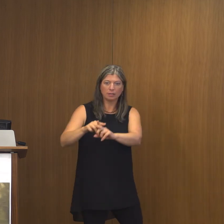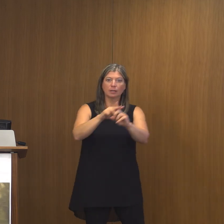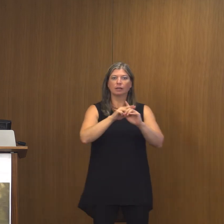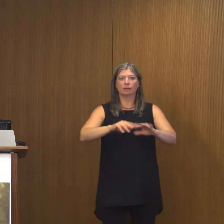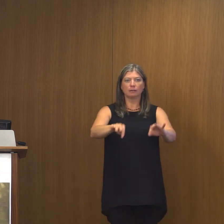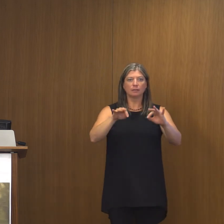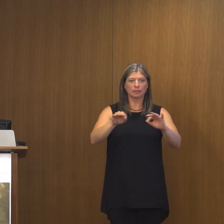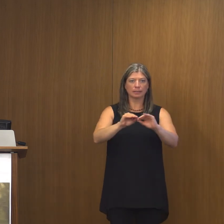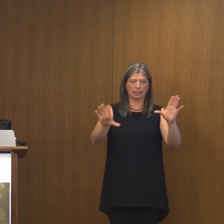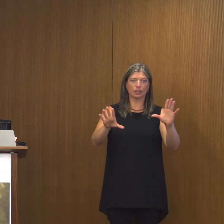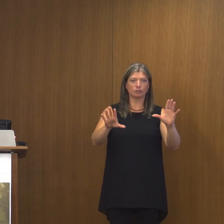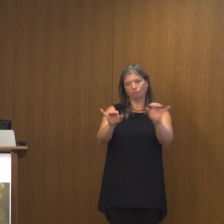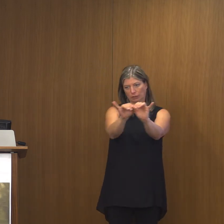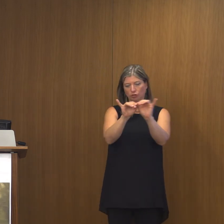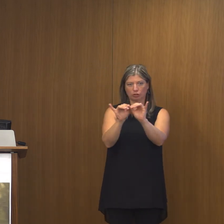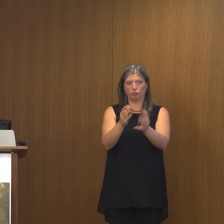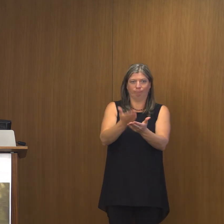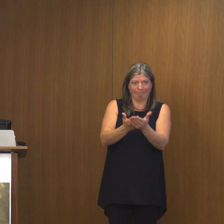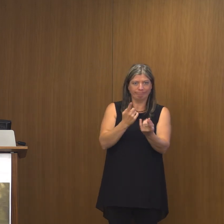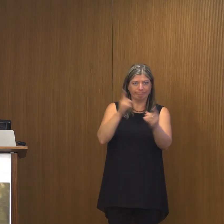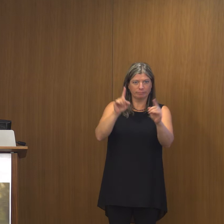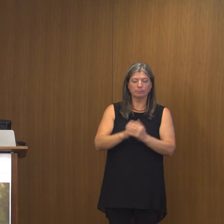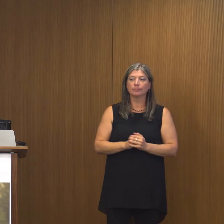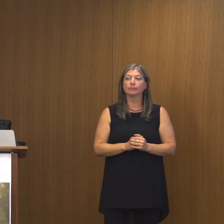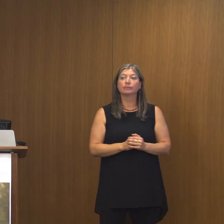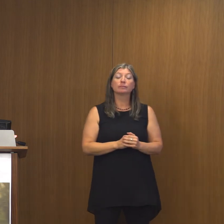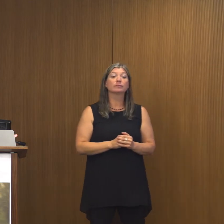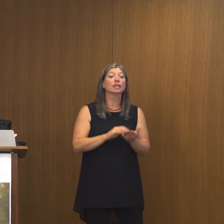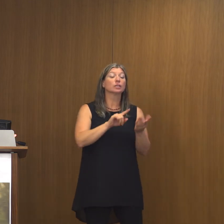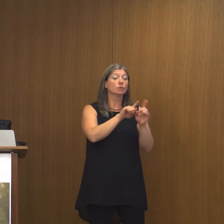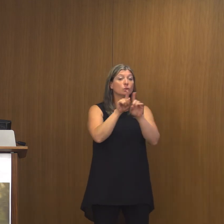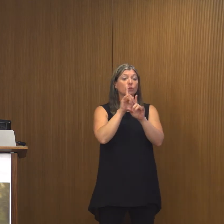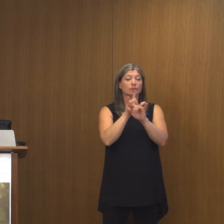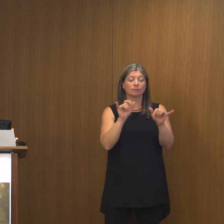that. Improve the quality of services, focus on the client and the